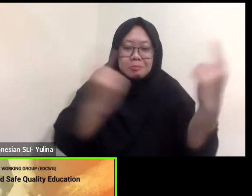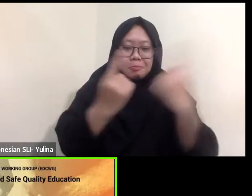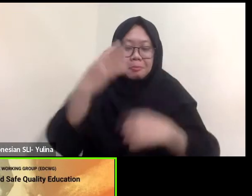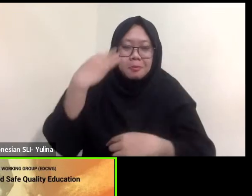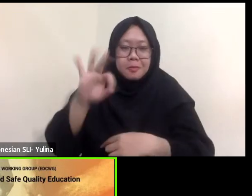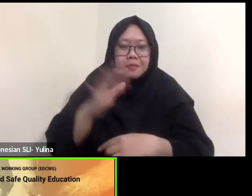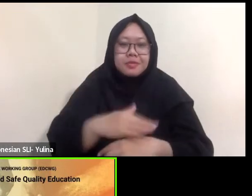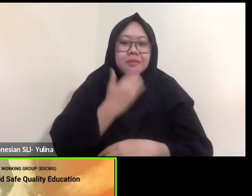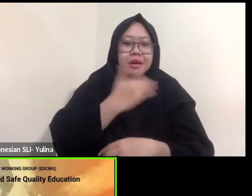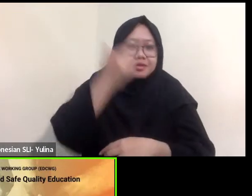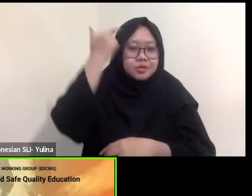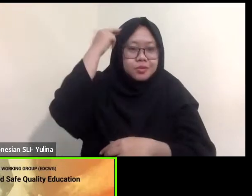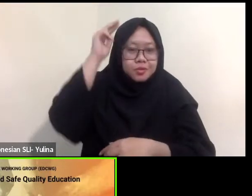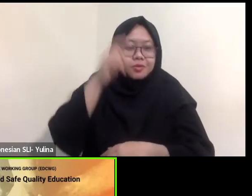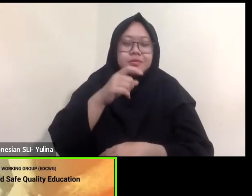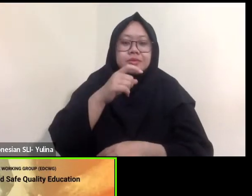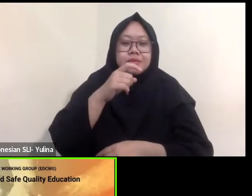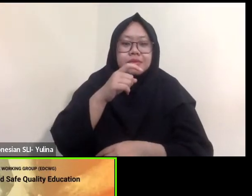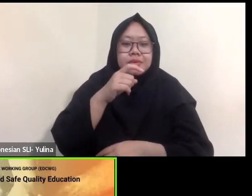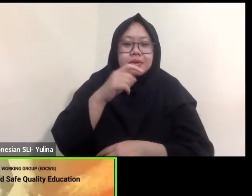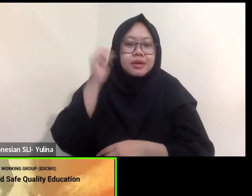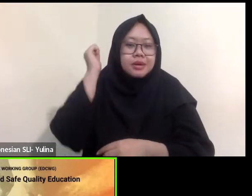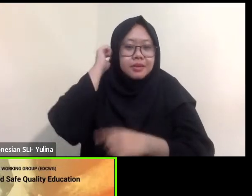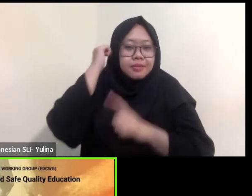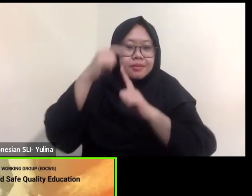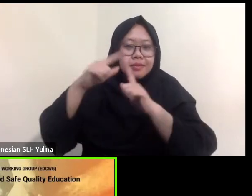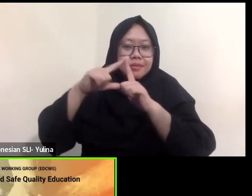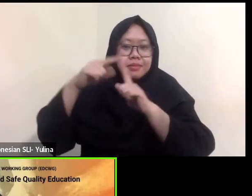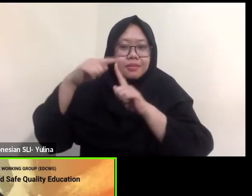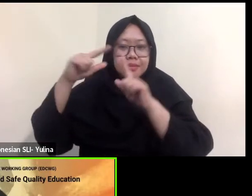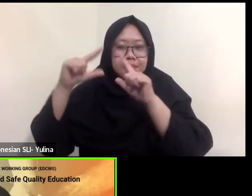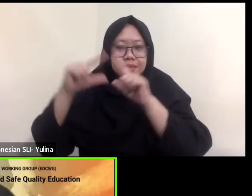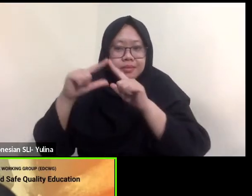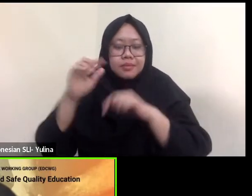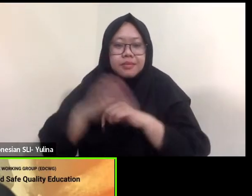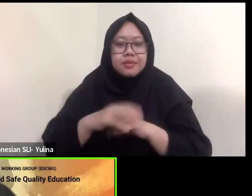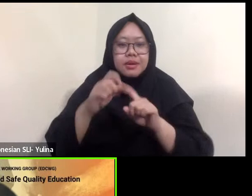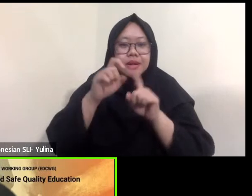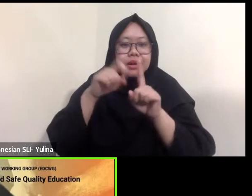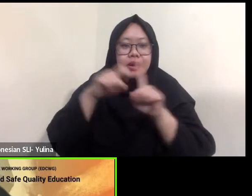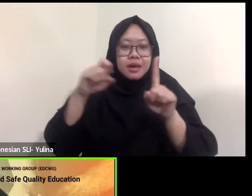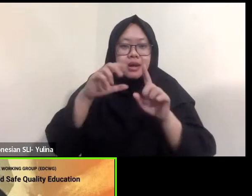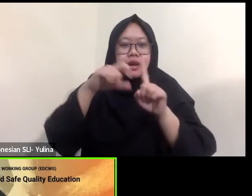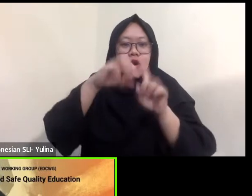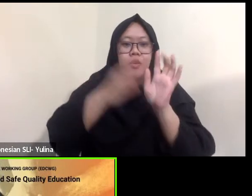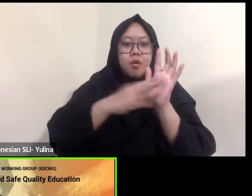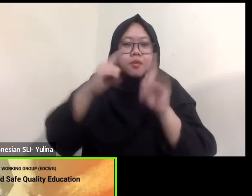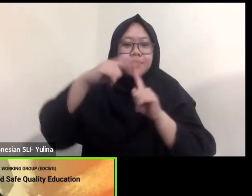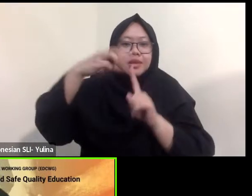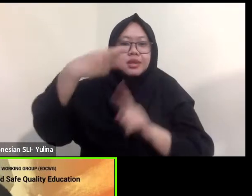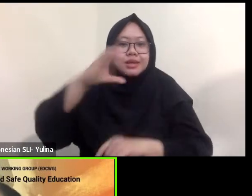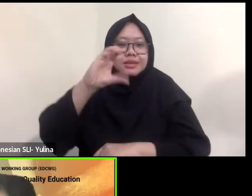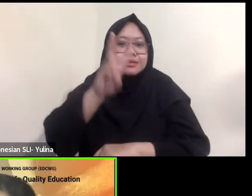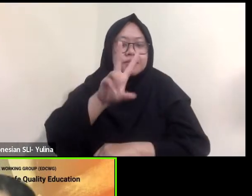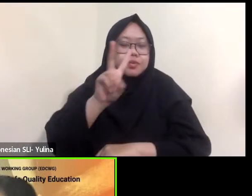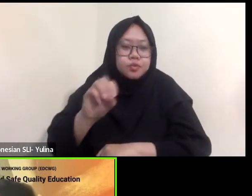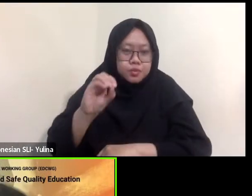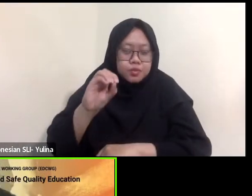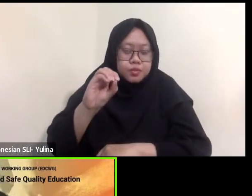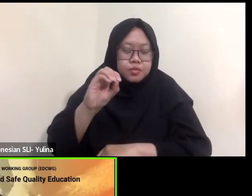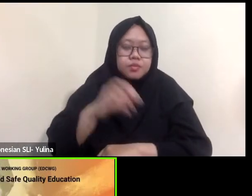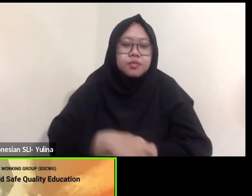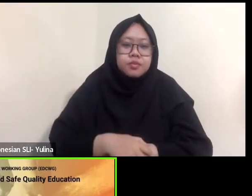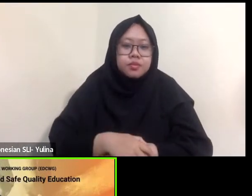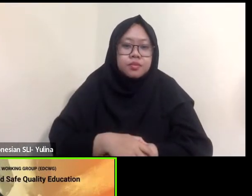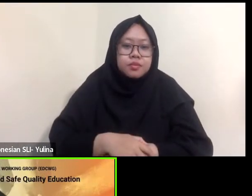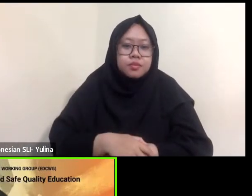a Civil Society 20 Steering Committee members, and also a Deputy Chief of Program Impact and Policy of Safety Gender Indonesia.